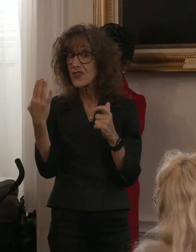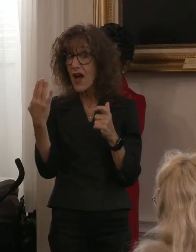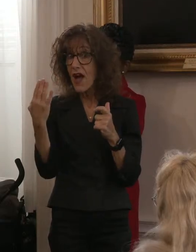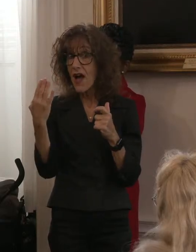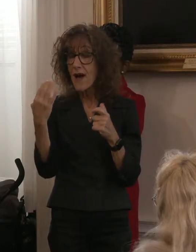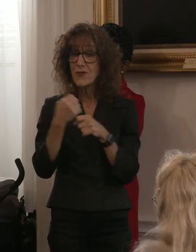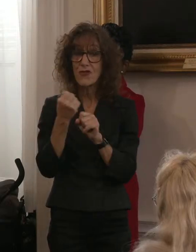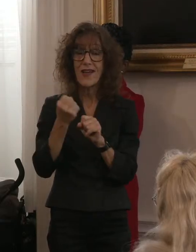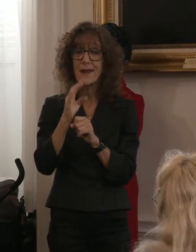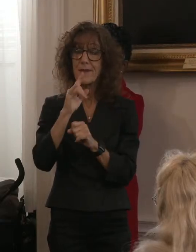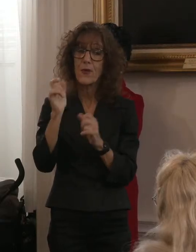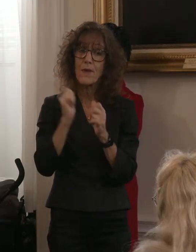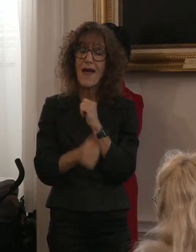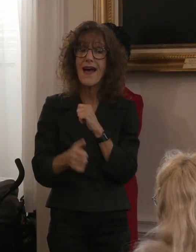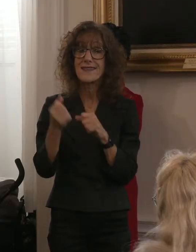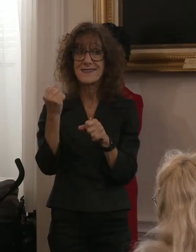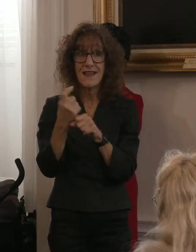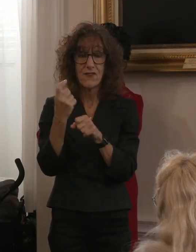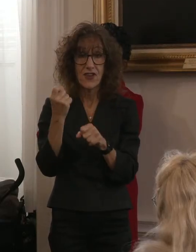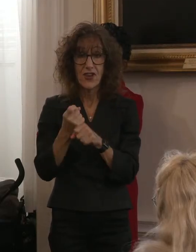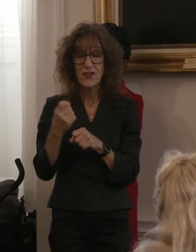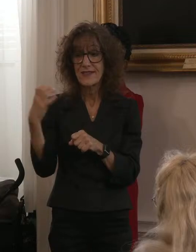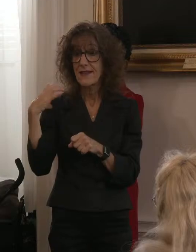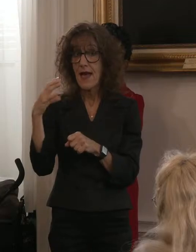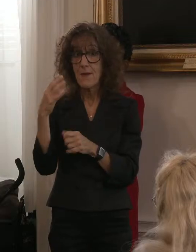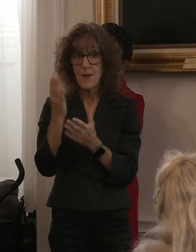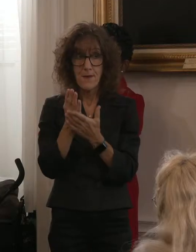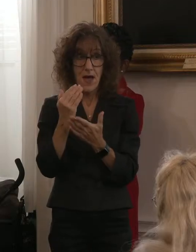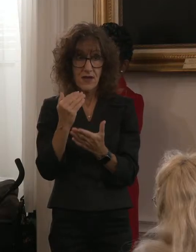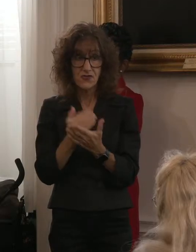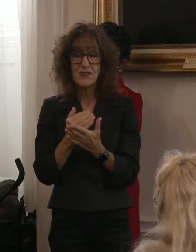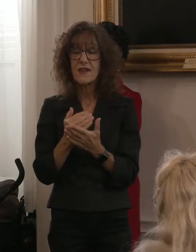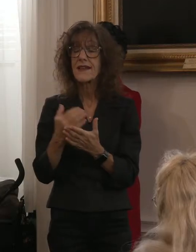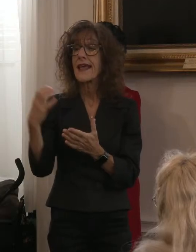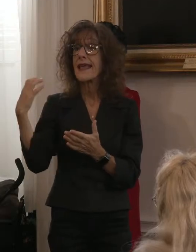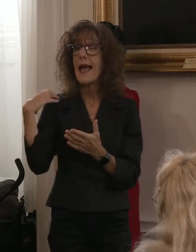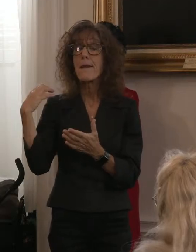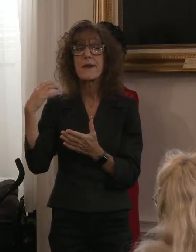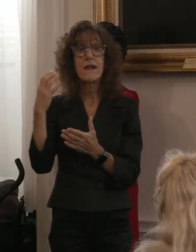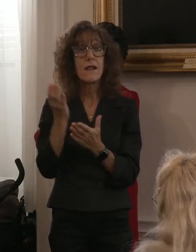that we pass every single year is Maryland's capital budget. And our capital